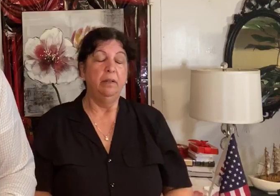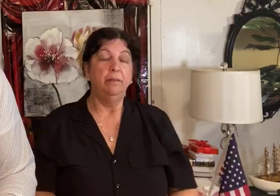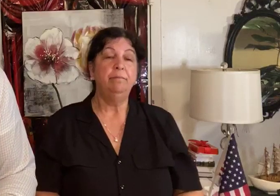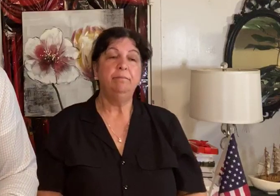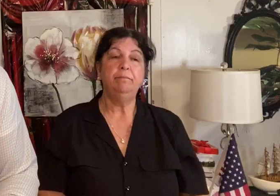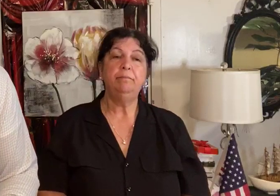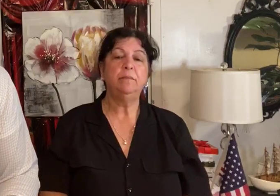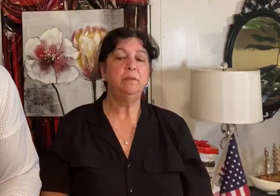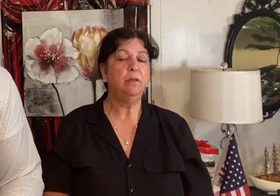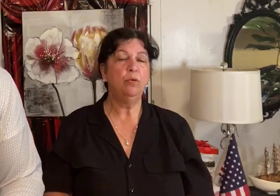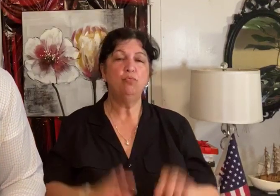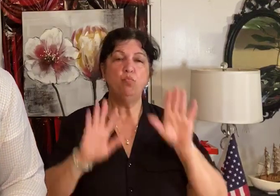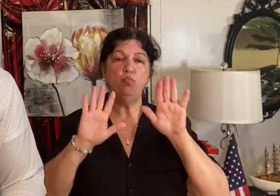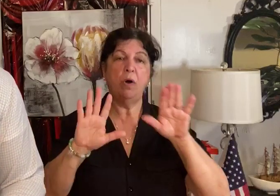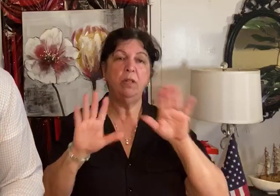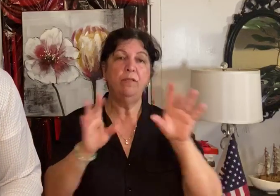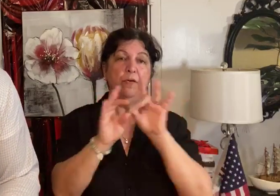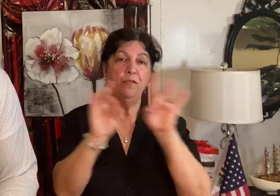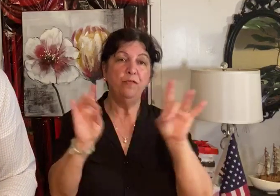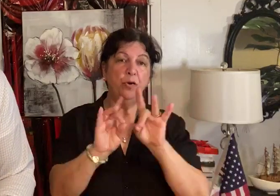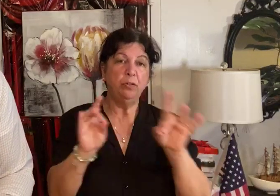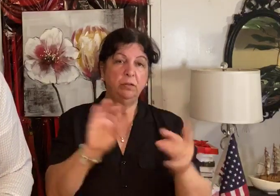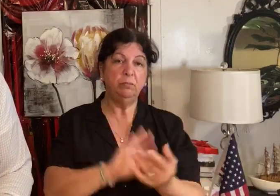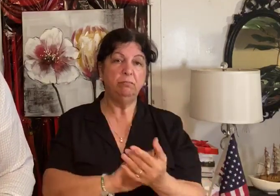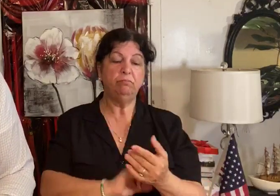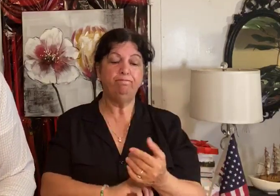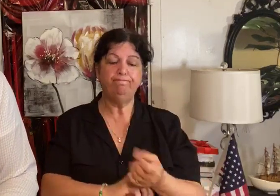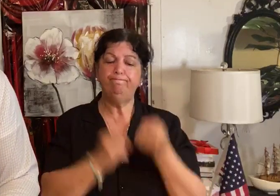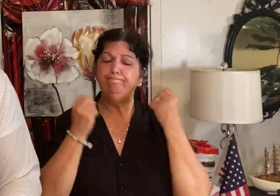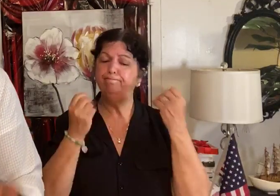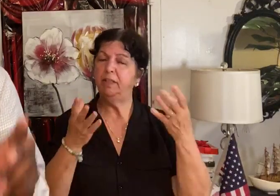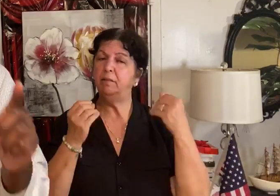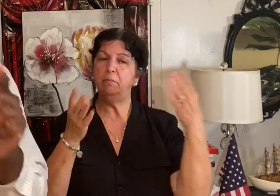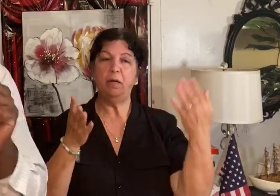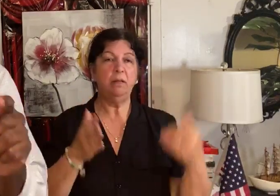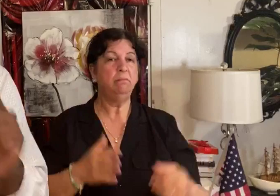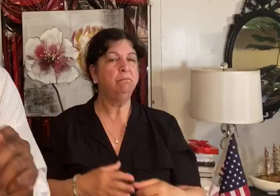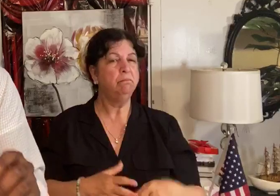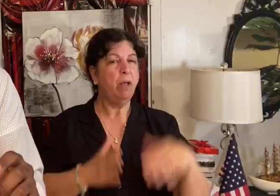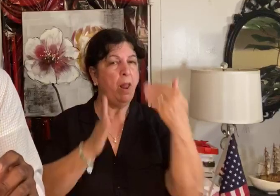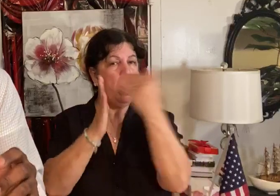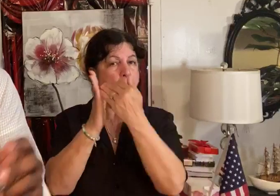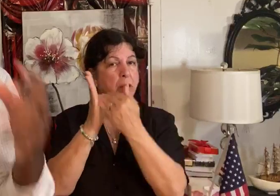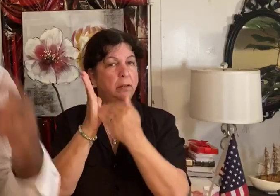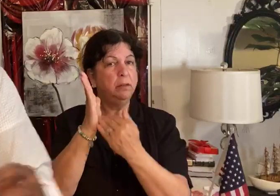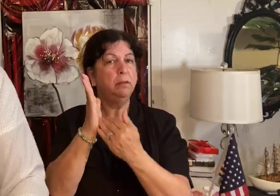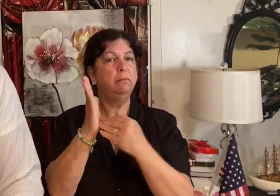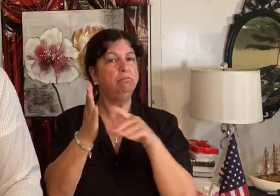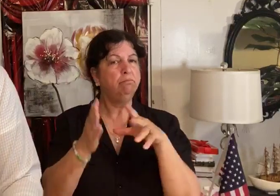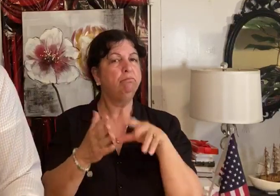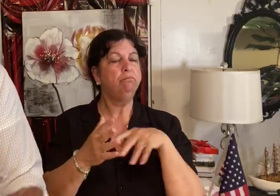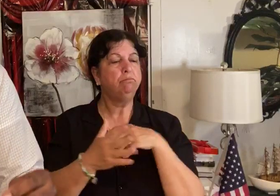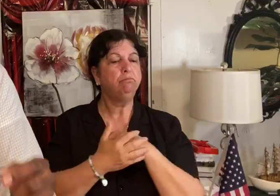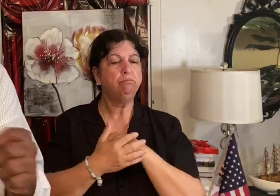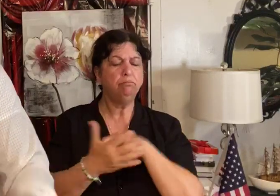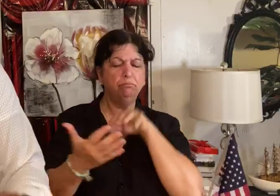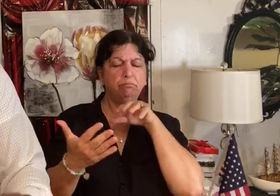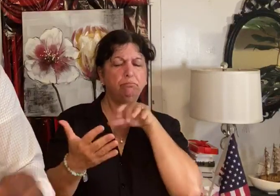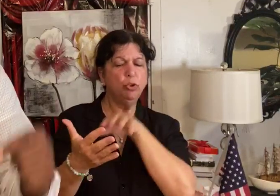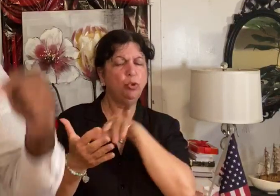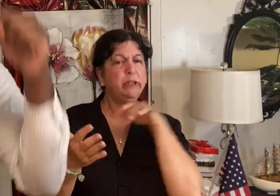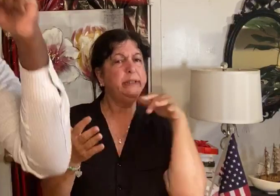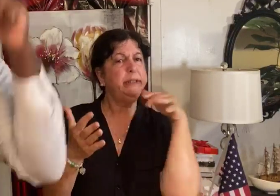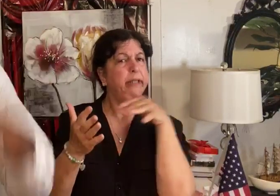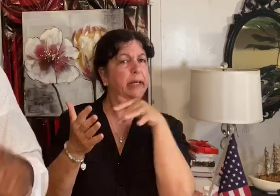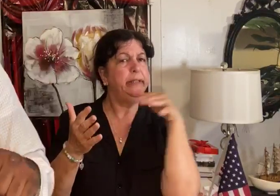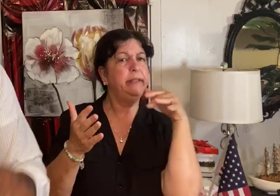It's a great scripture right there that we have before us, with many lessons and many things to take away from it